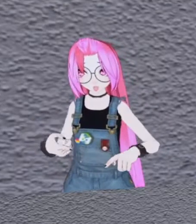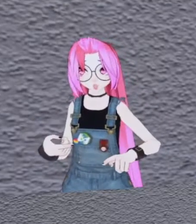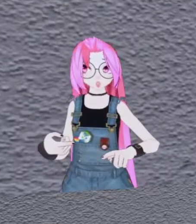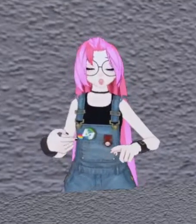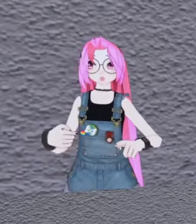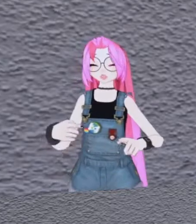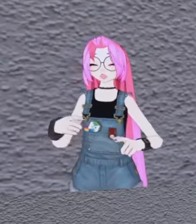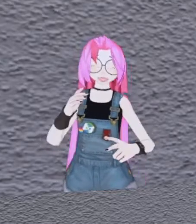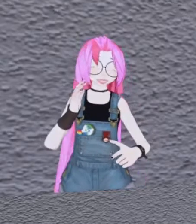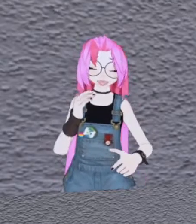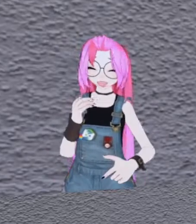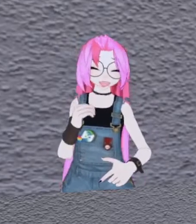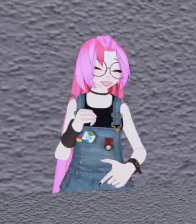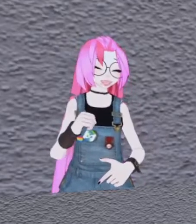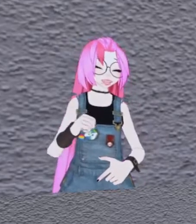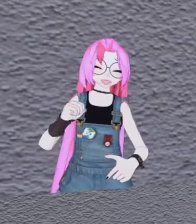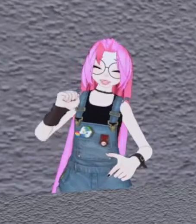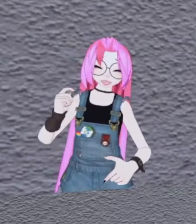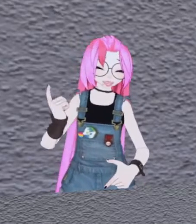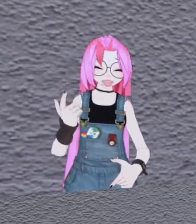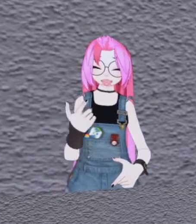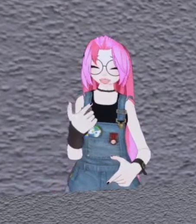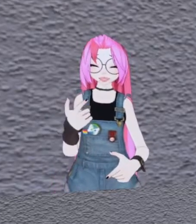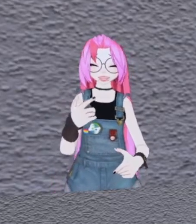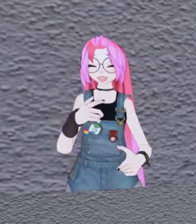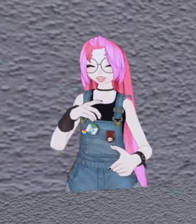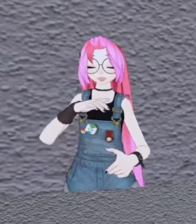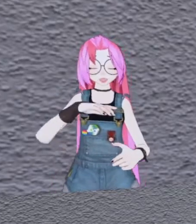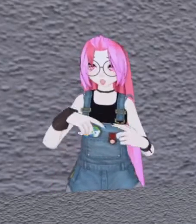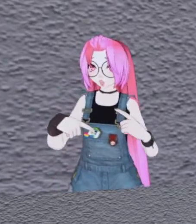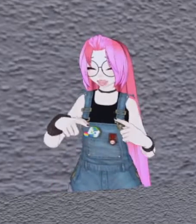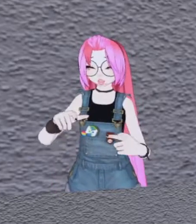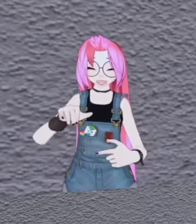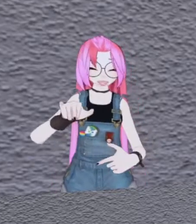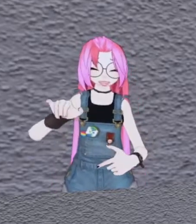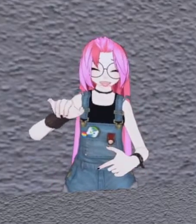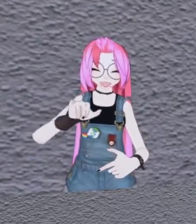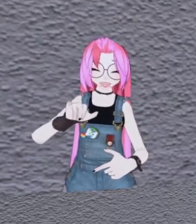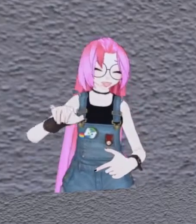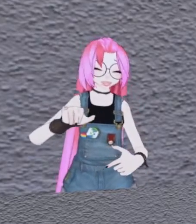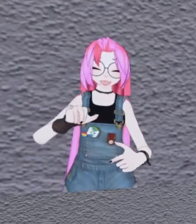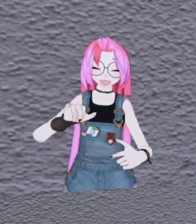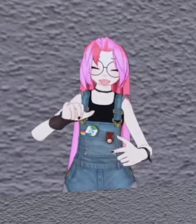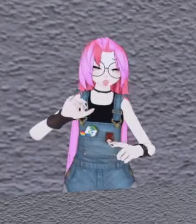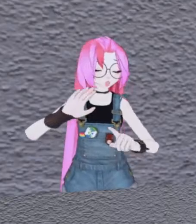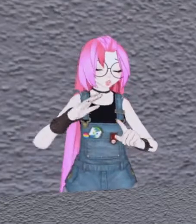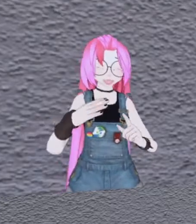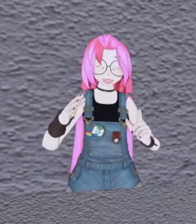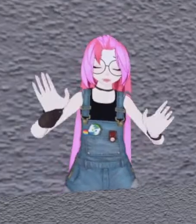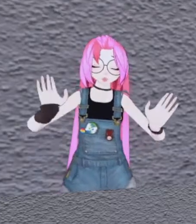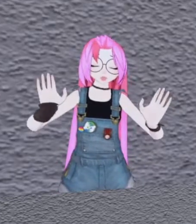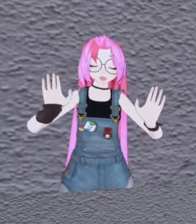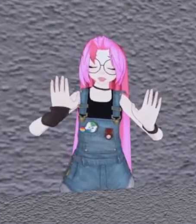hurt experience that you'll ever have, and you cannot have it in any other context ever.